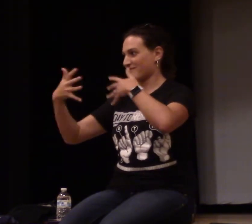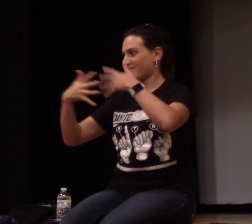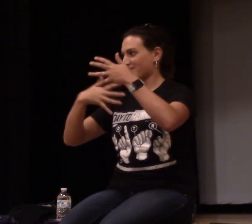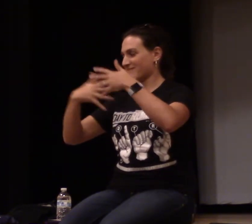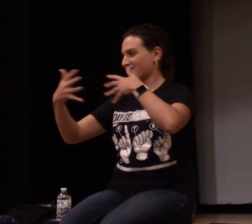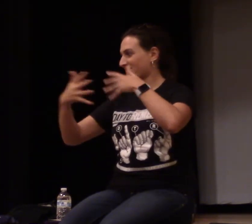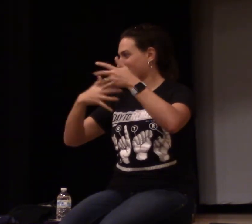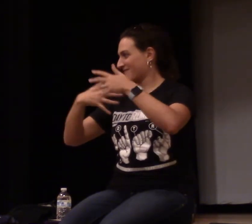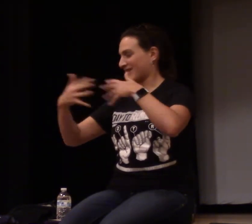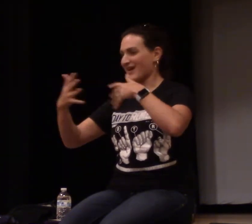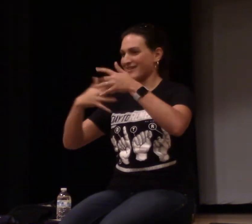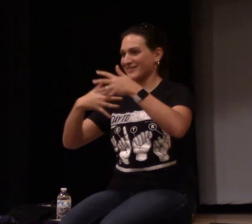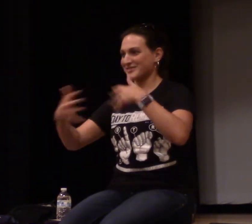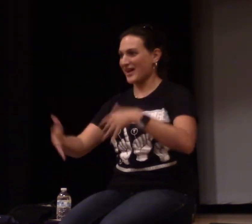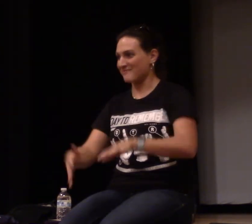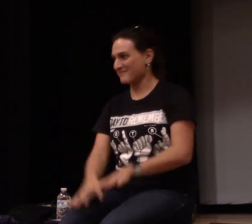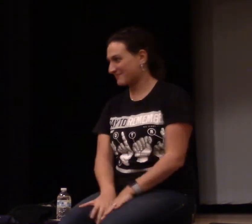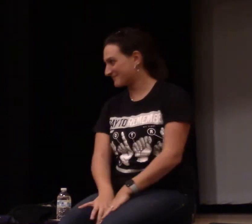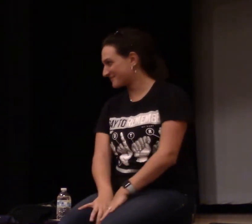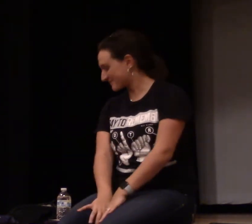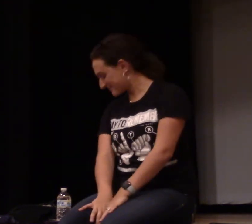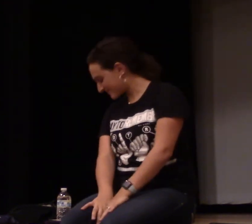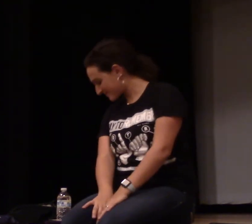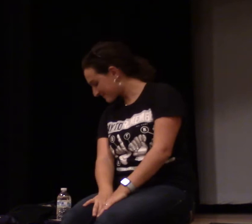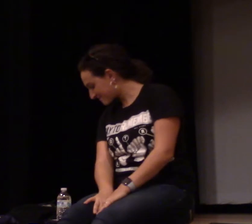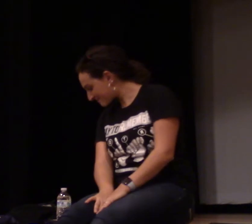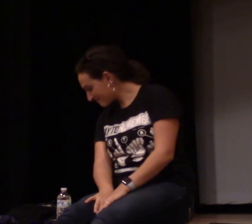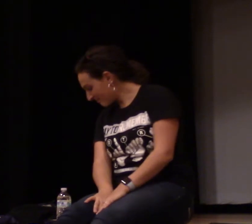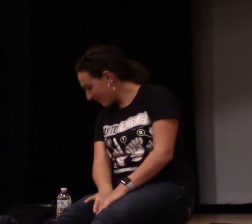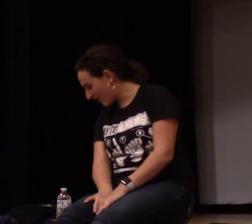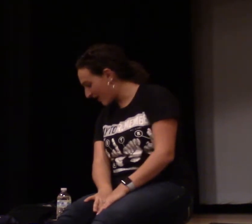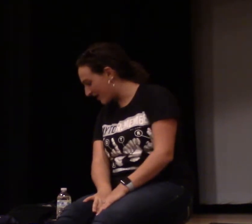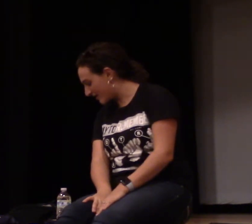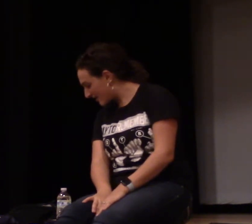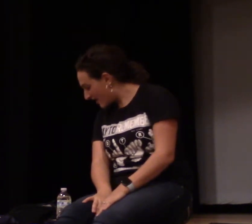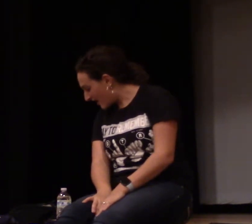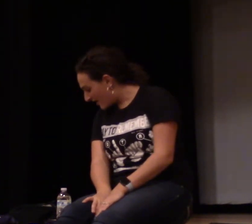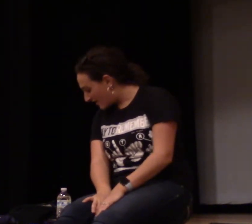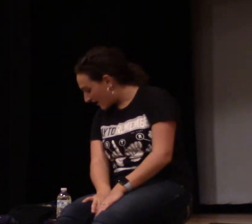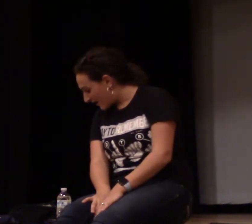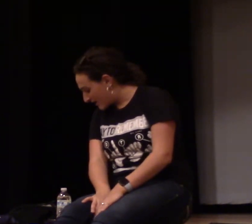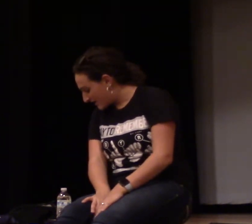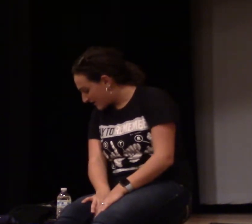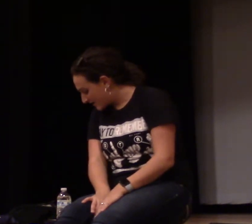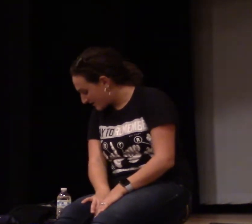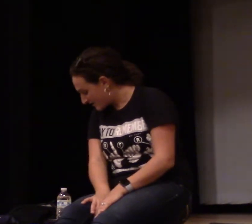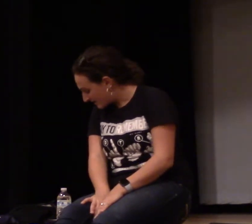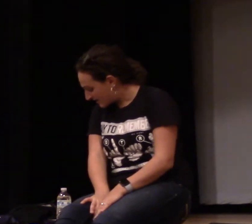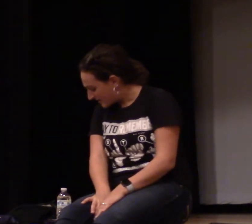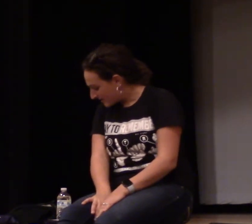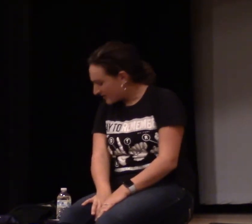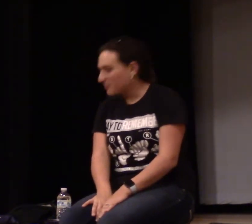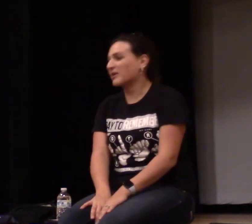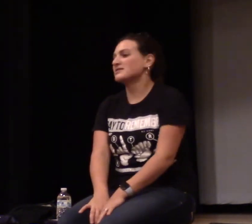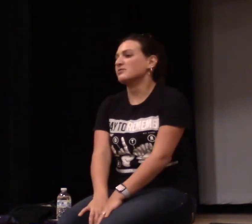Right. Yeah, good job. Good job. All right. And then, what else did we go